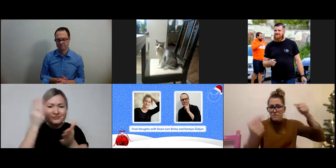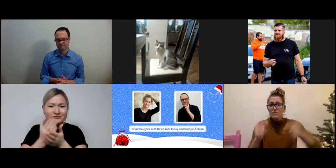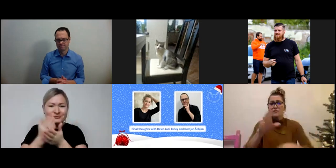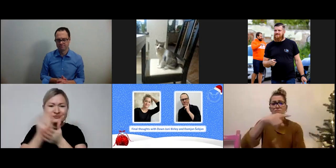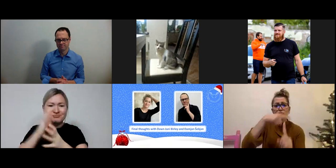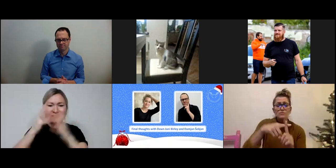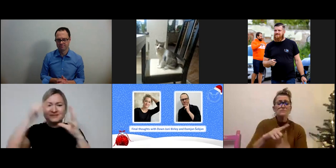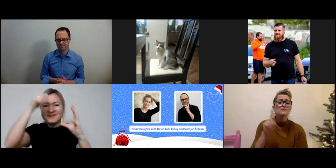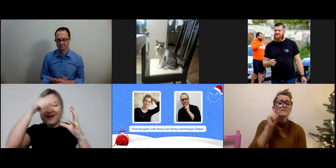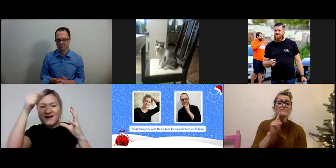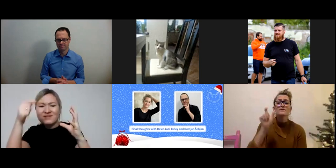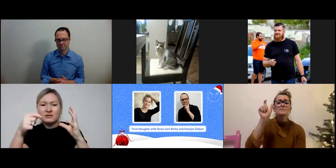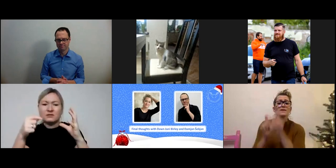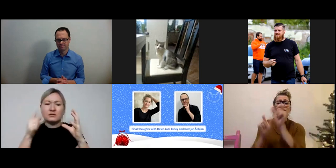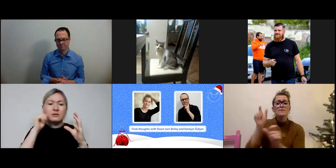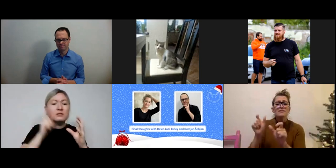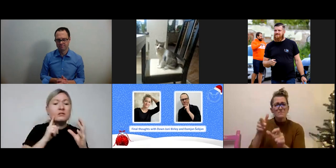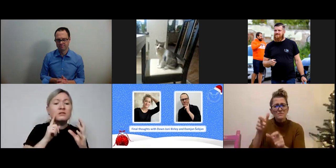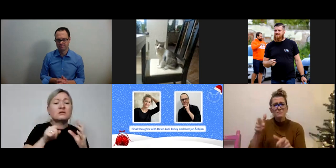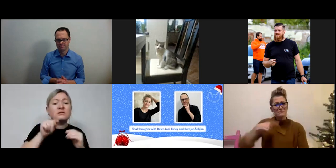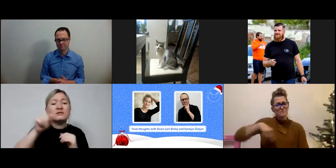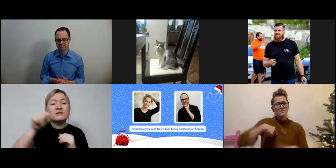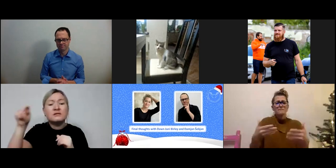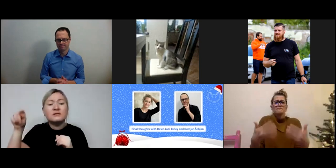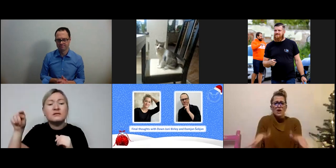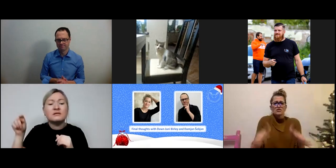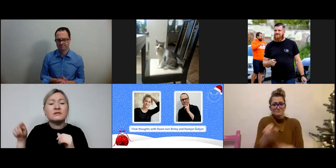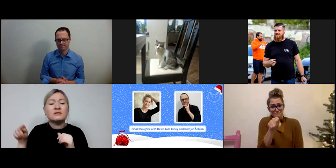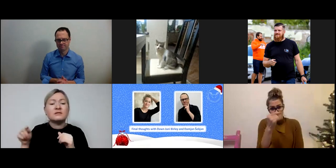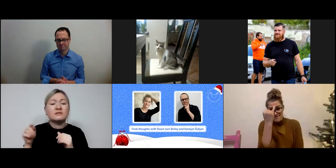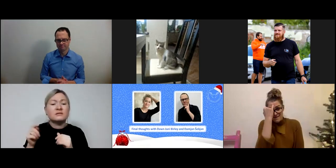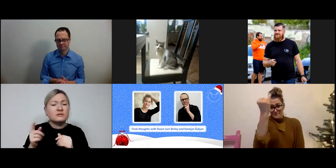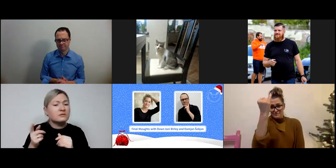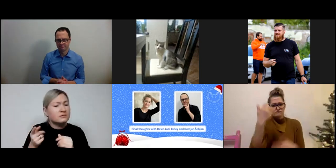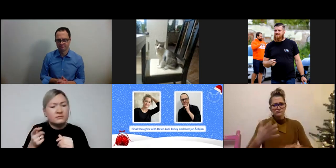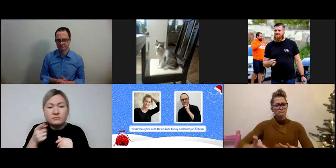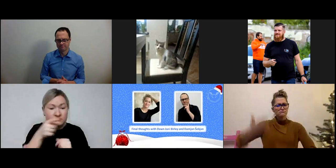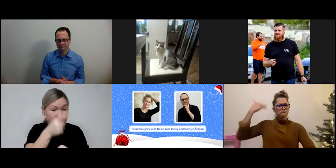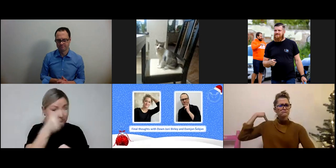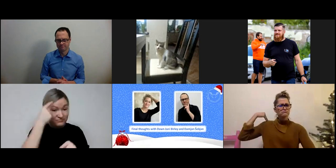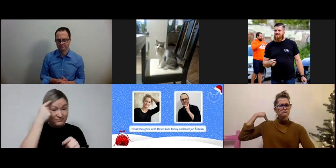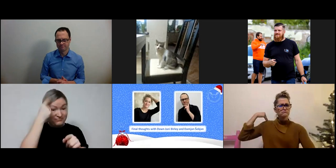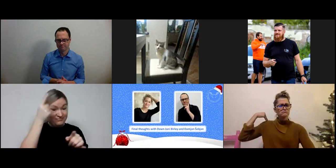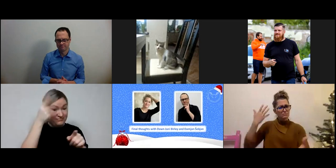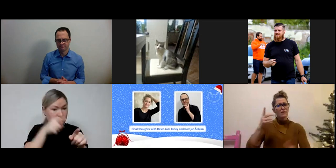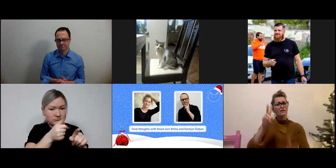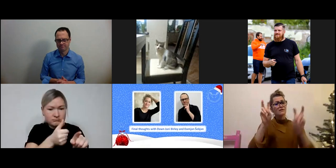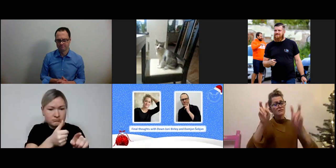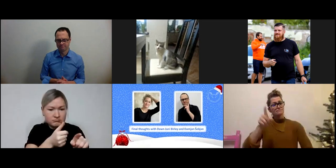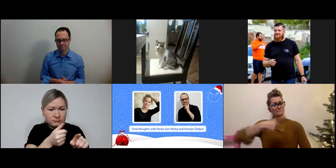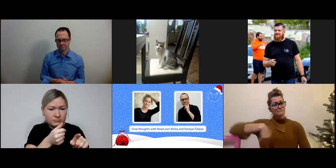to the press conferences, and now you see sign language interpreters more in the limelight, and deaf interpreters